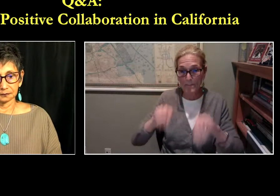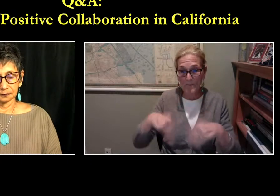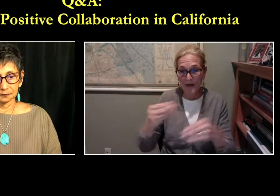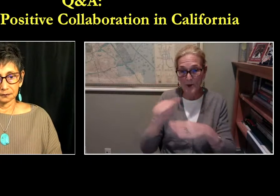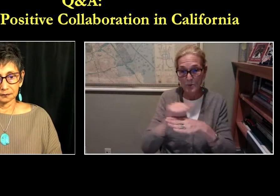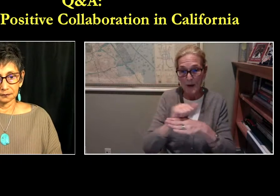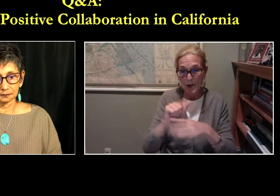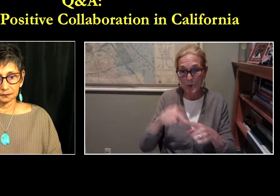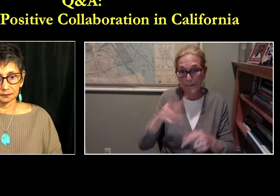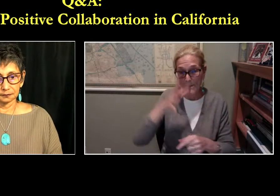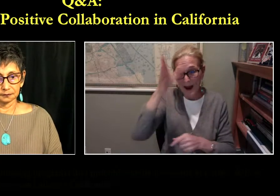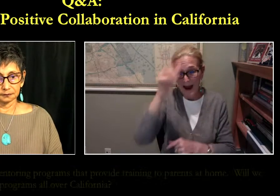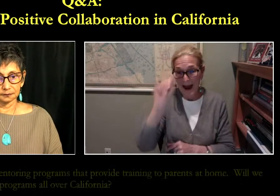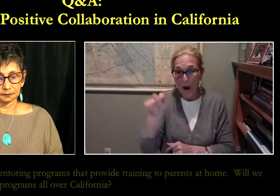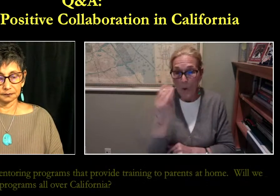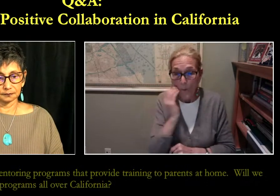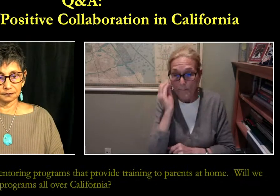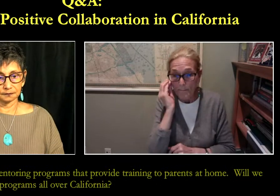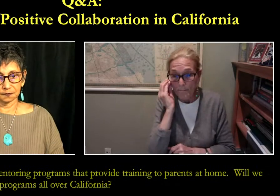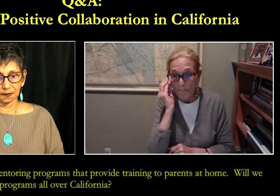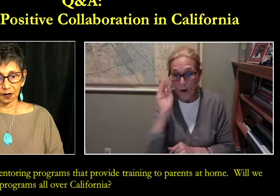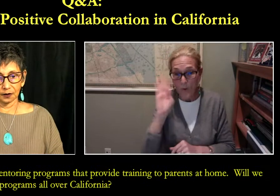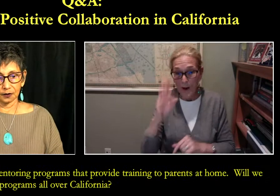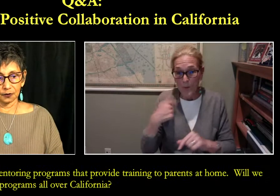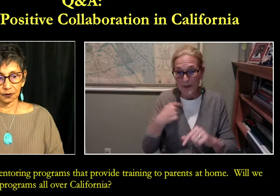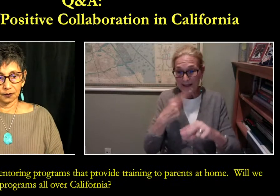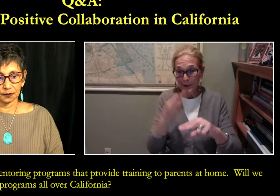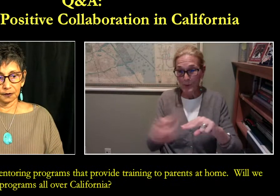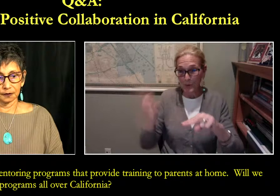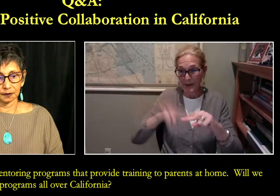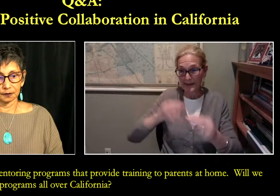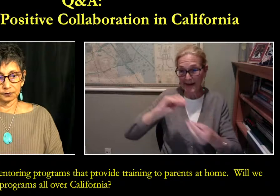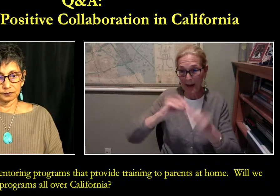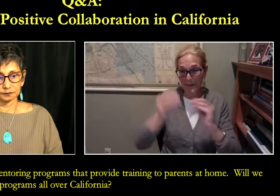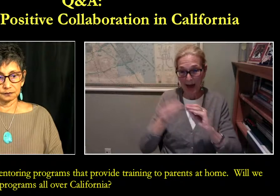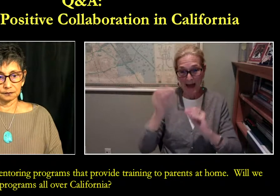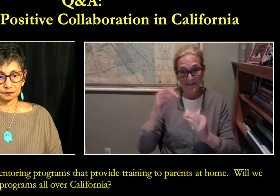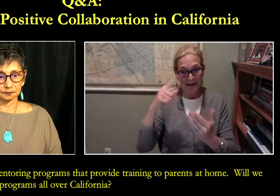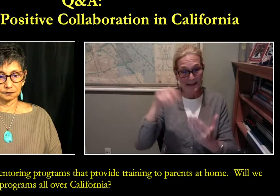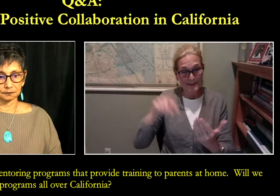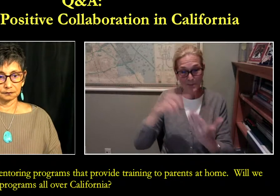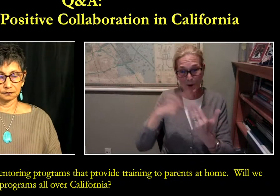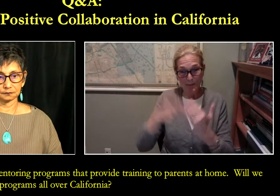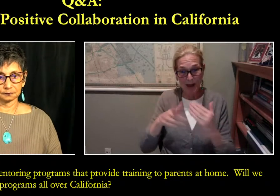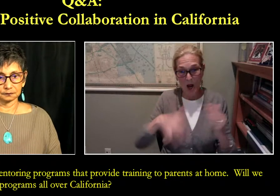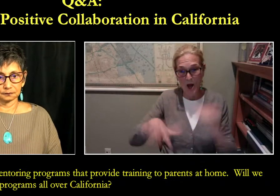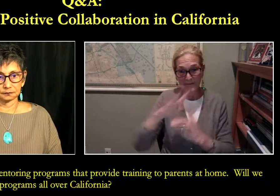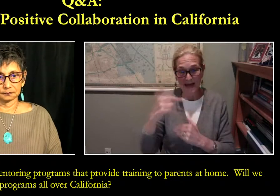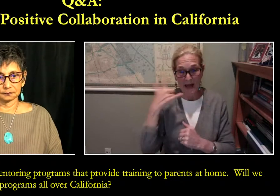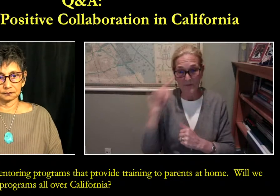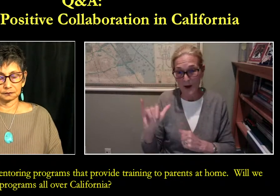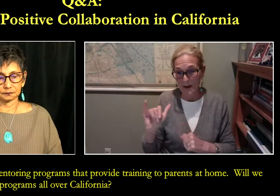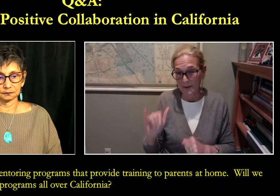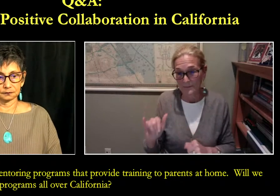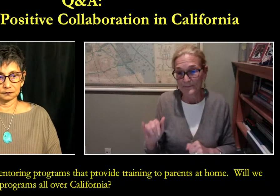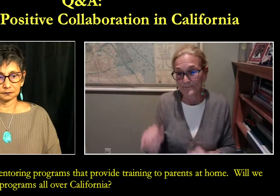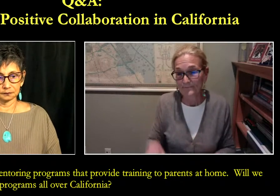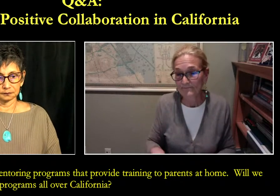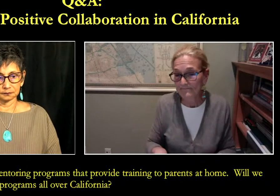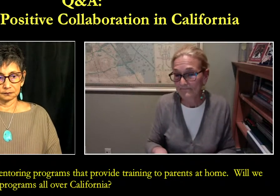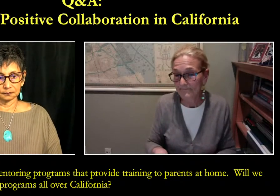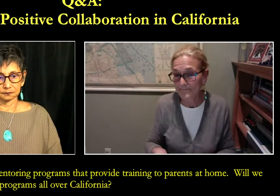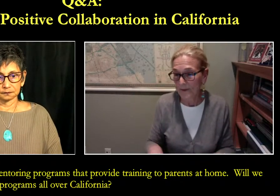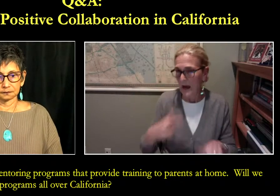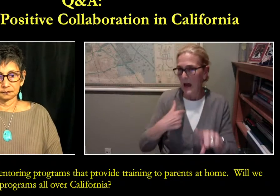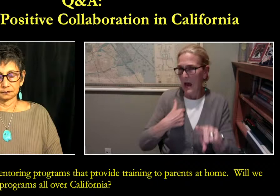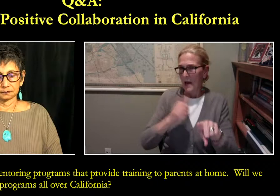I know there are few mentor programs that provide training to parents at home. Will we increase these number